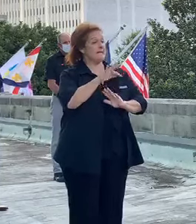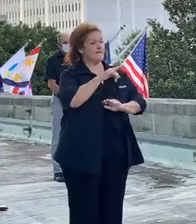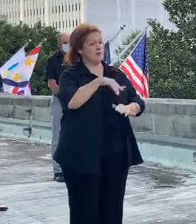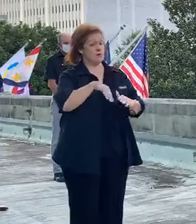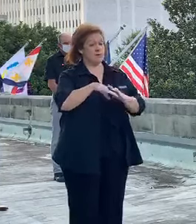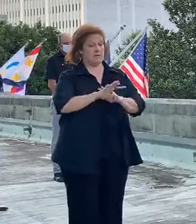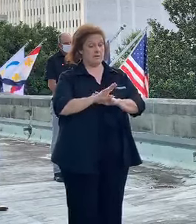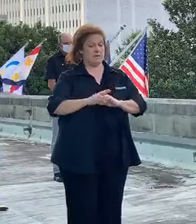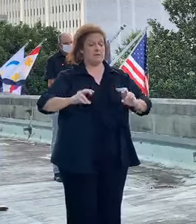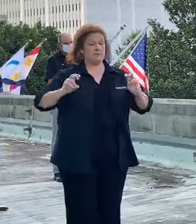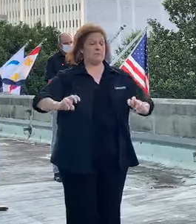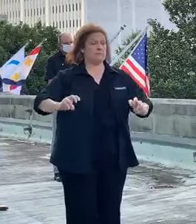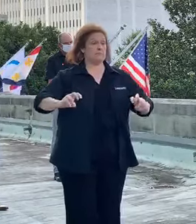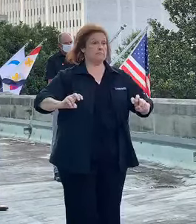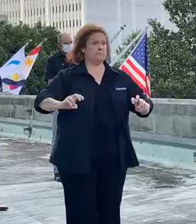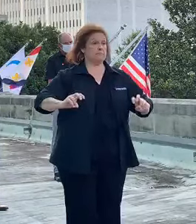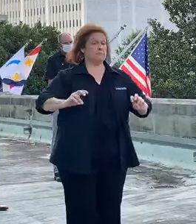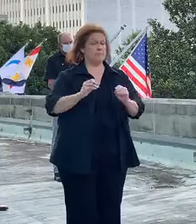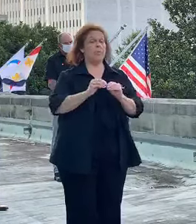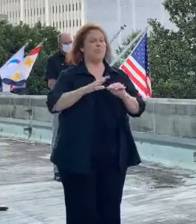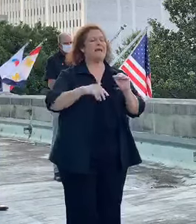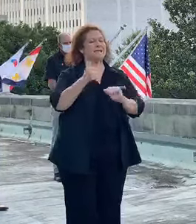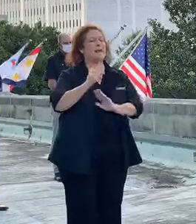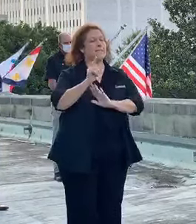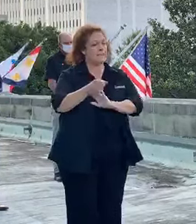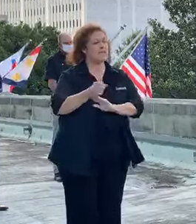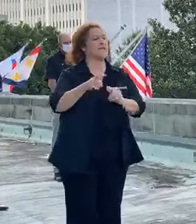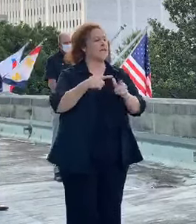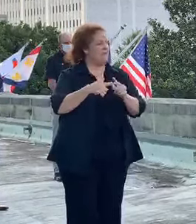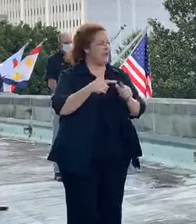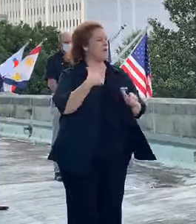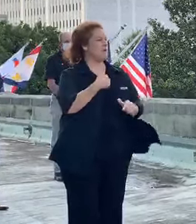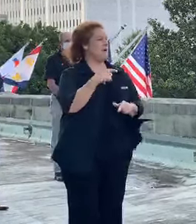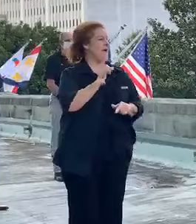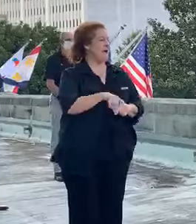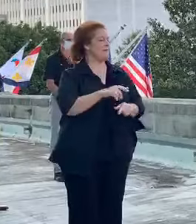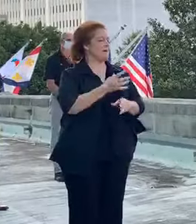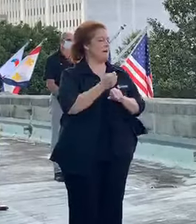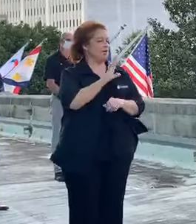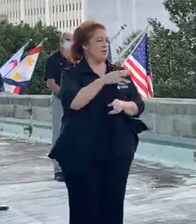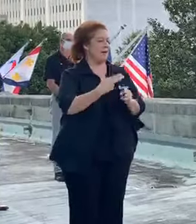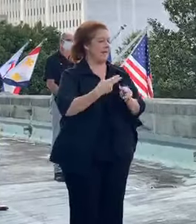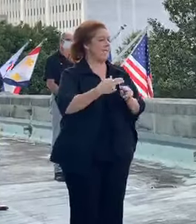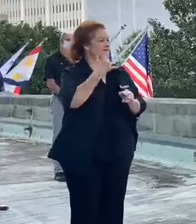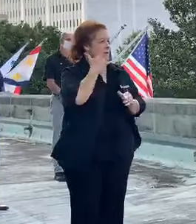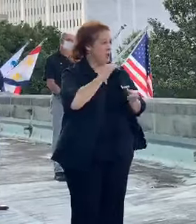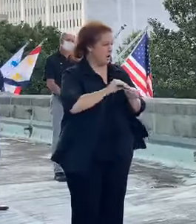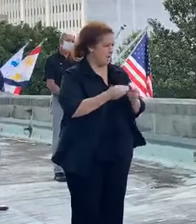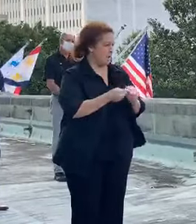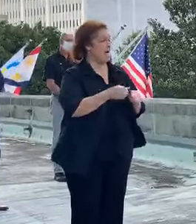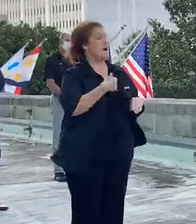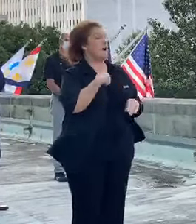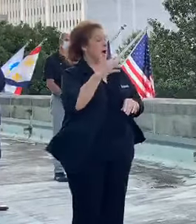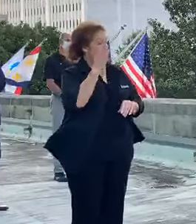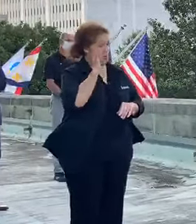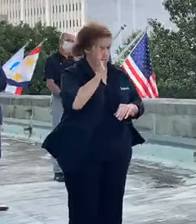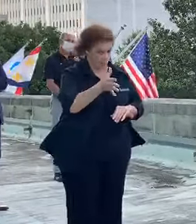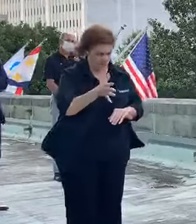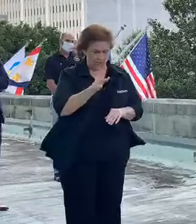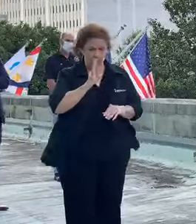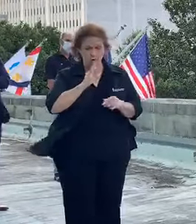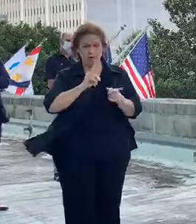and that phone number. What we have learned from communicating with pastors, and I will include the